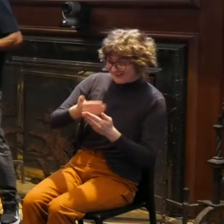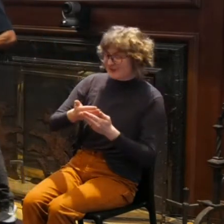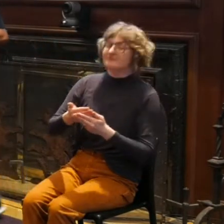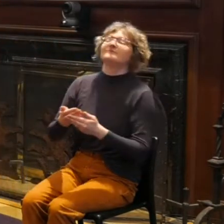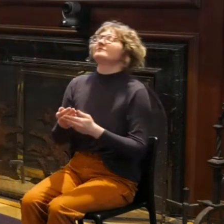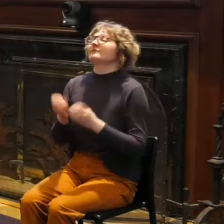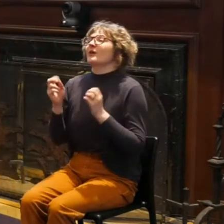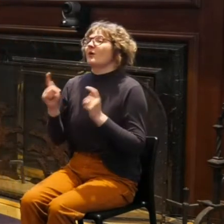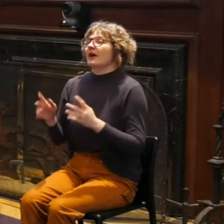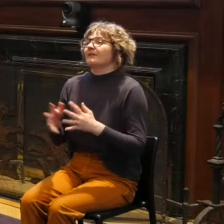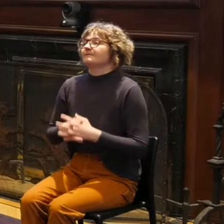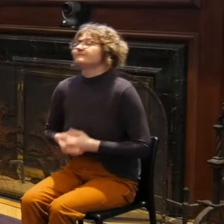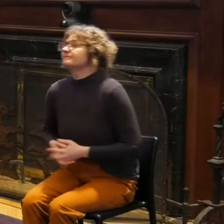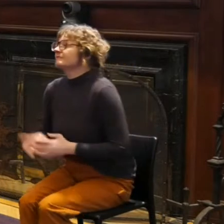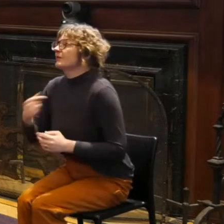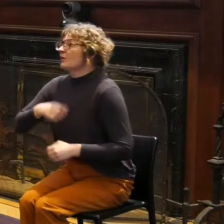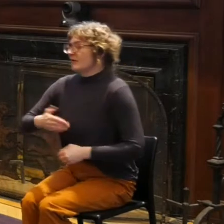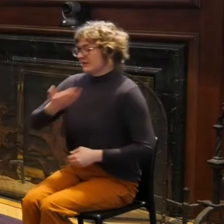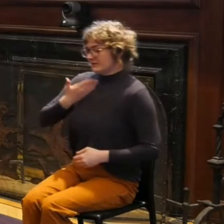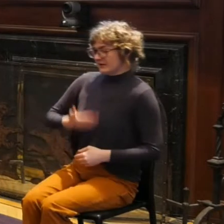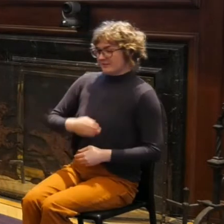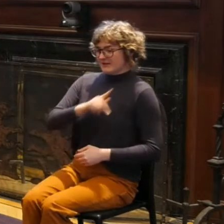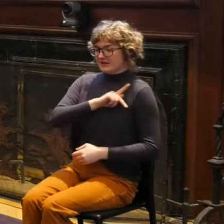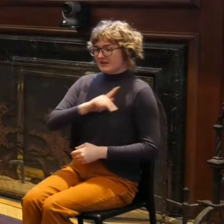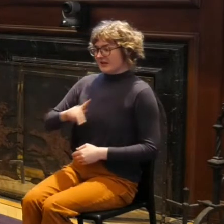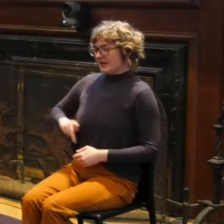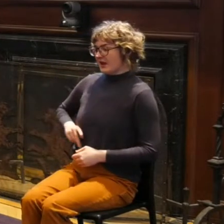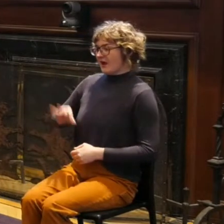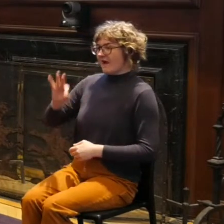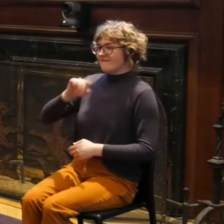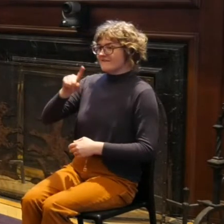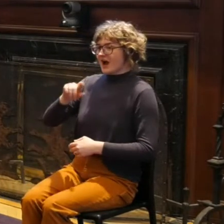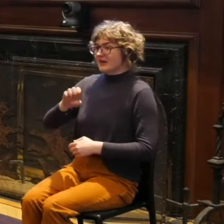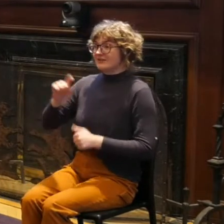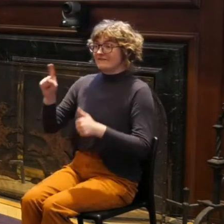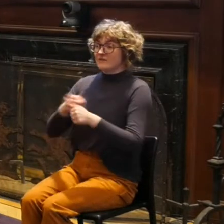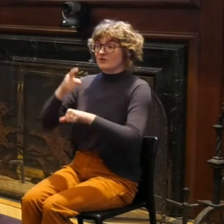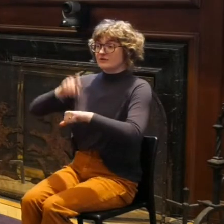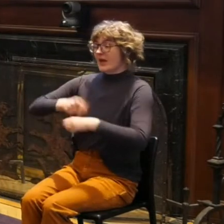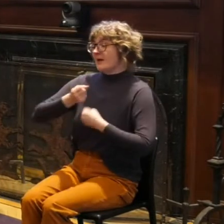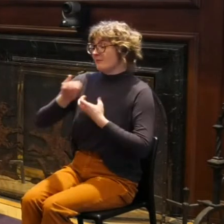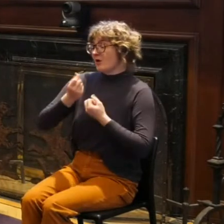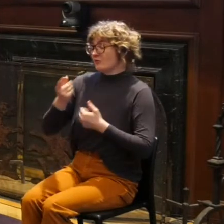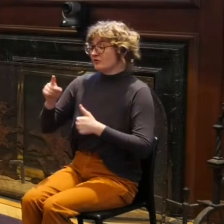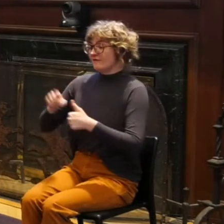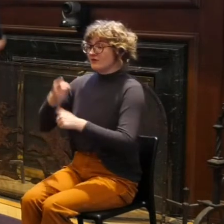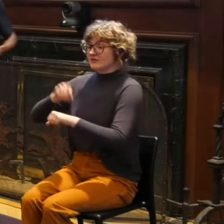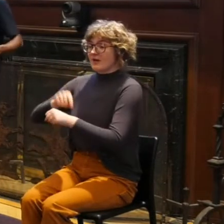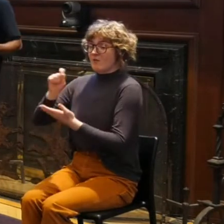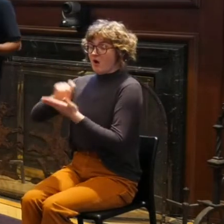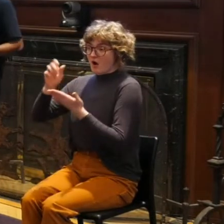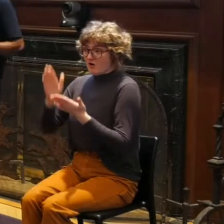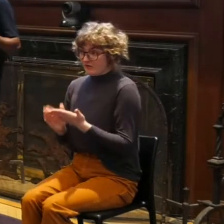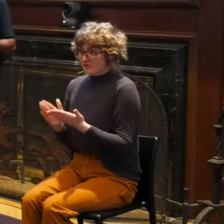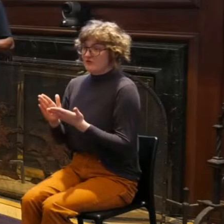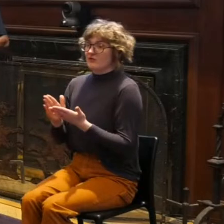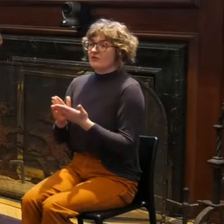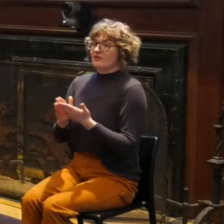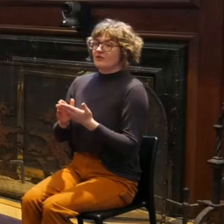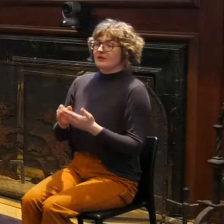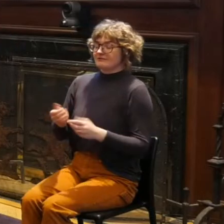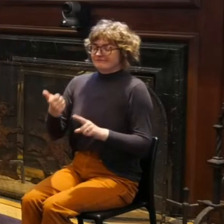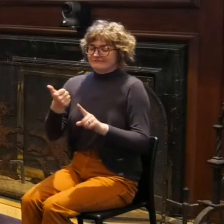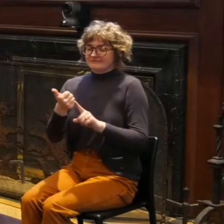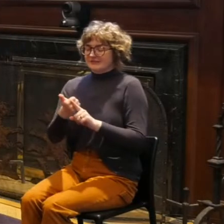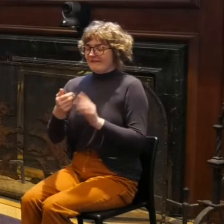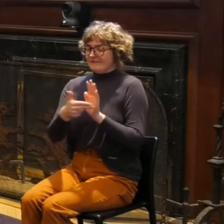Well, my name is King Fies. This is my first time doing poetry. I'm also a first-time author. This is actually my self-titled